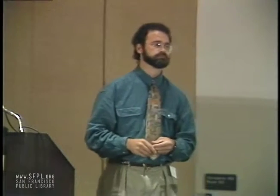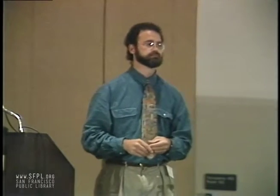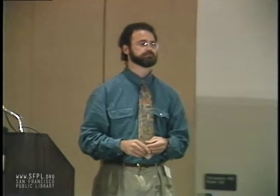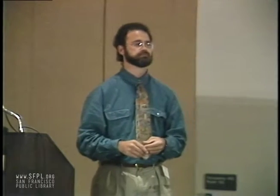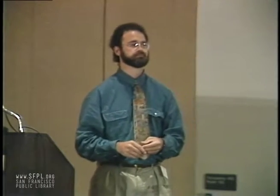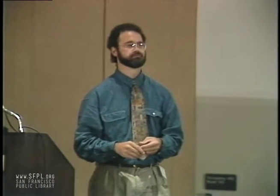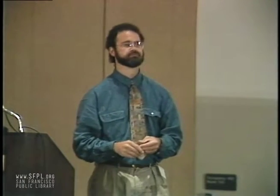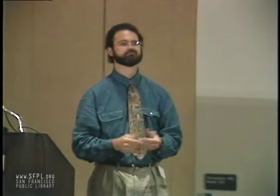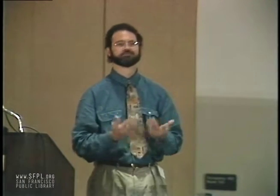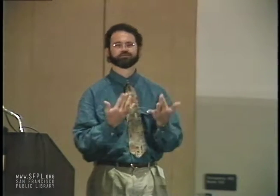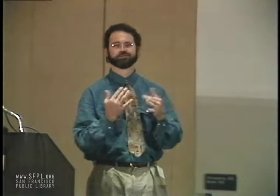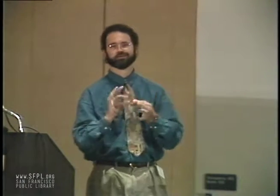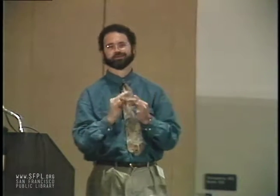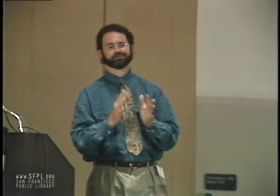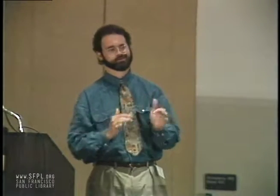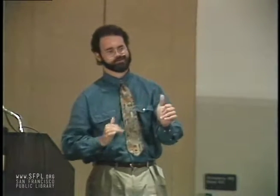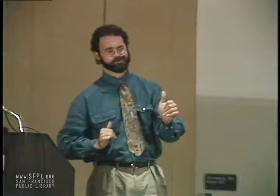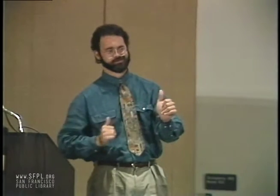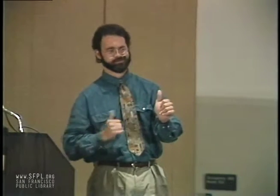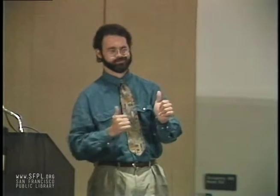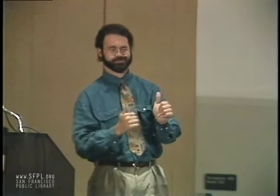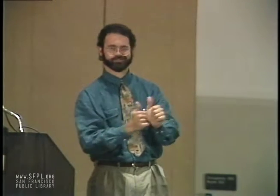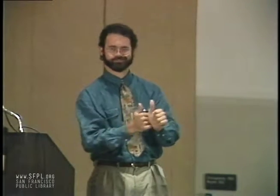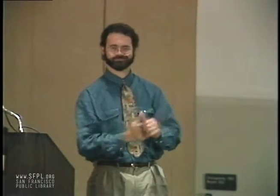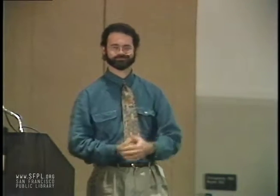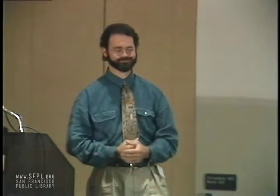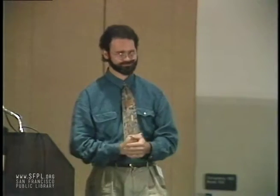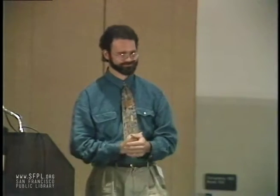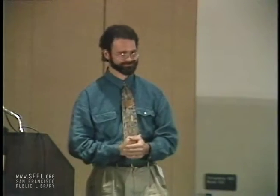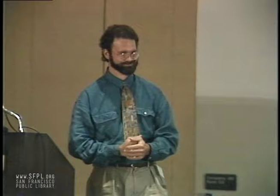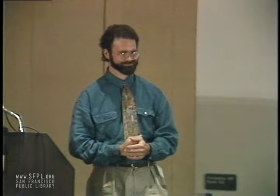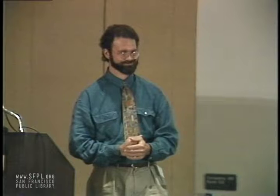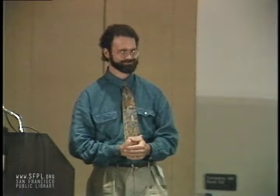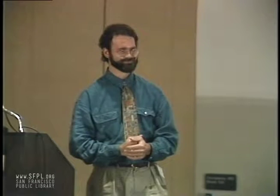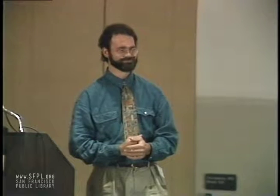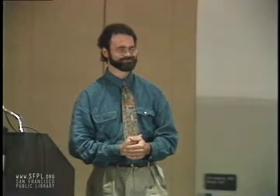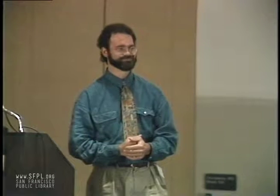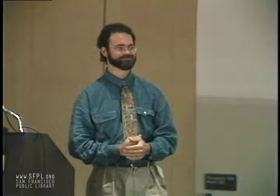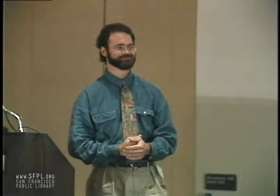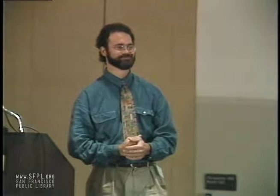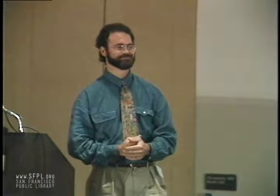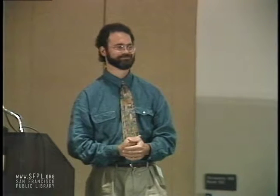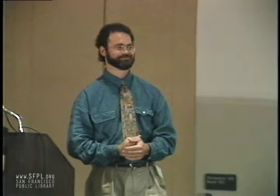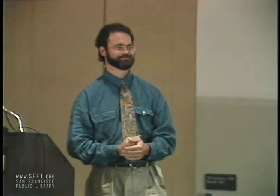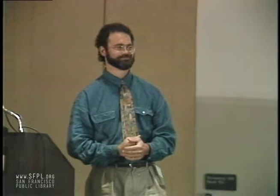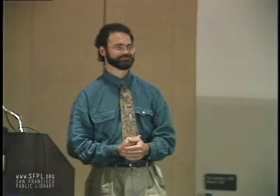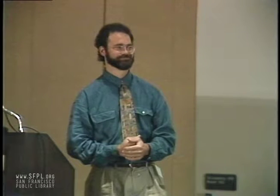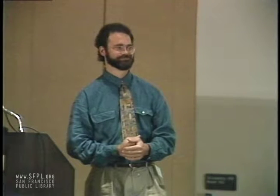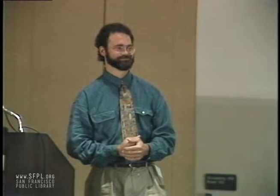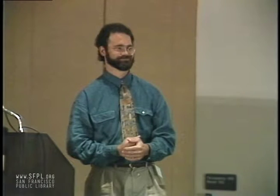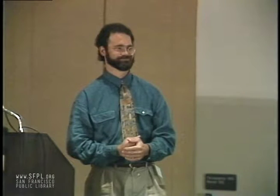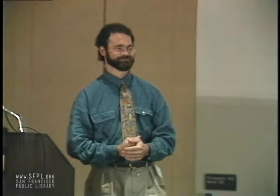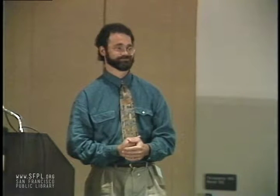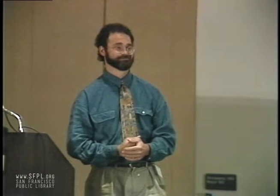Because deaf people depend on a visual language, that's different than cultures that are accessible via spoken